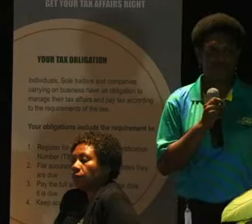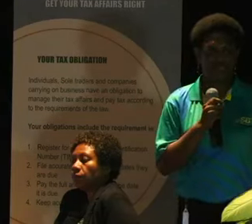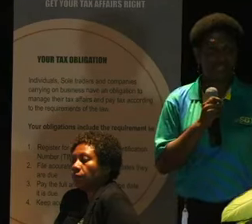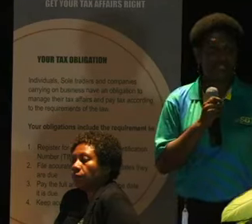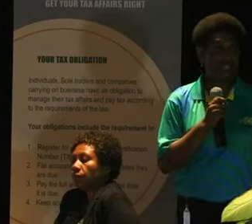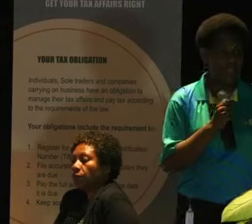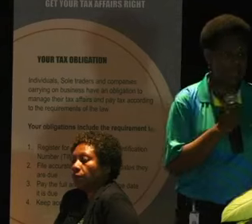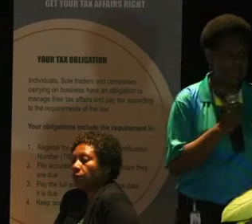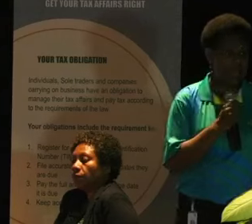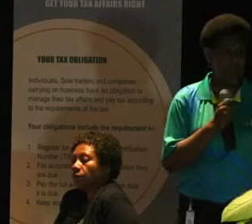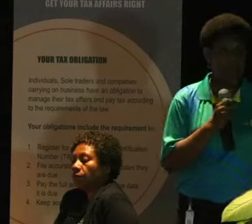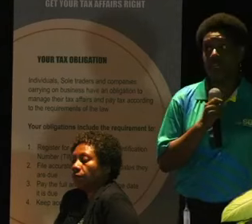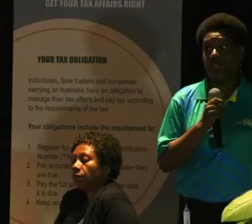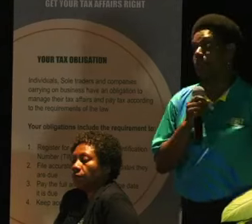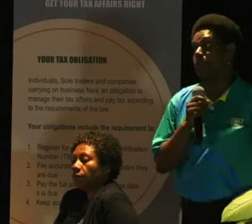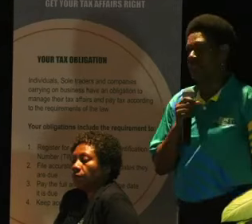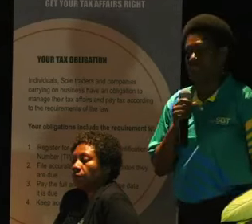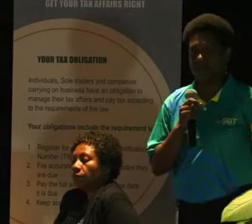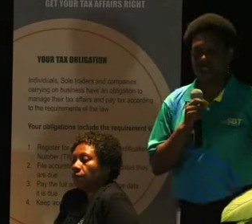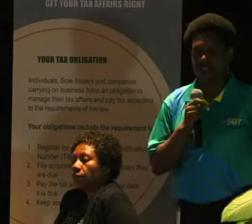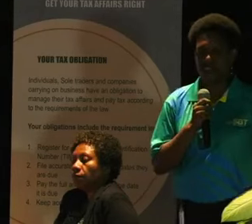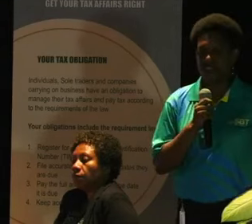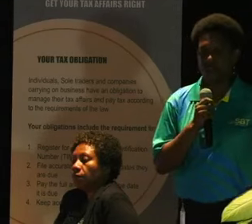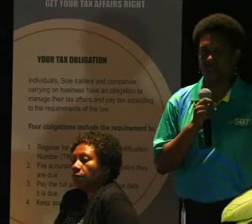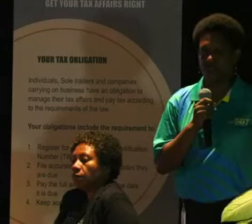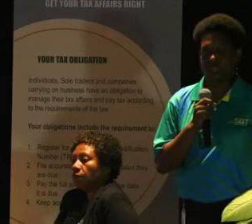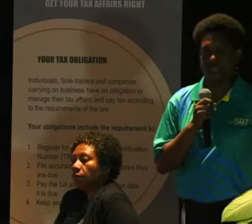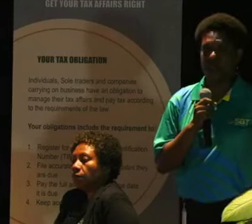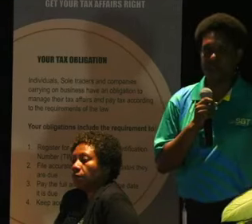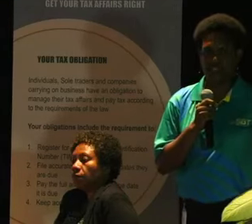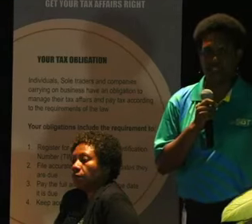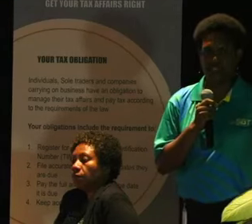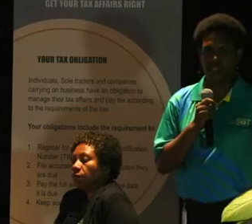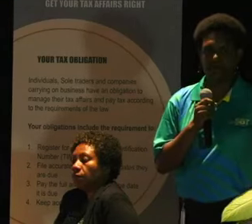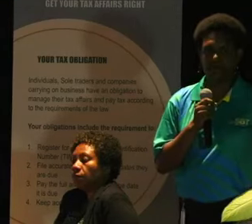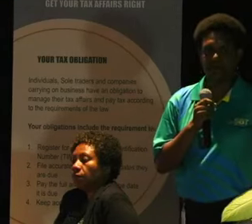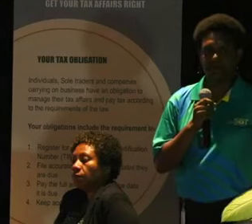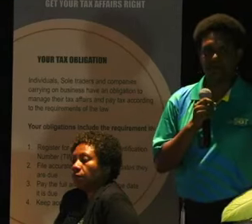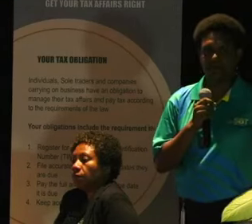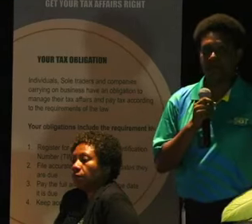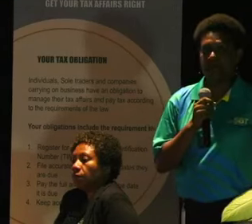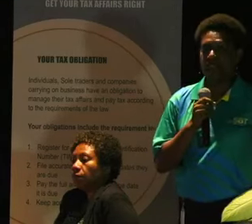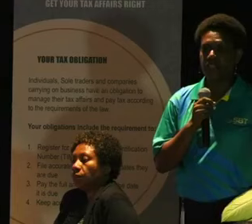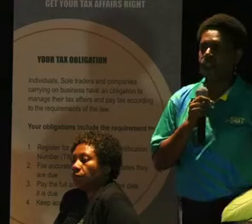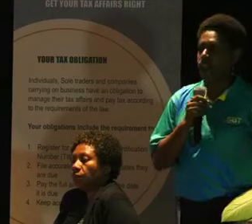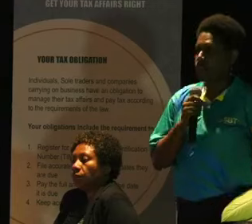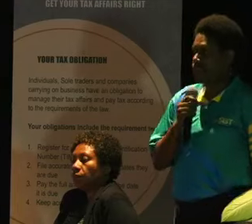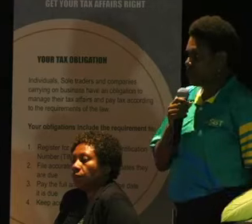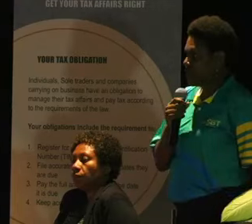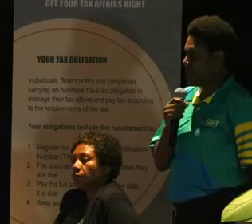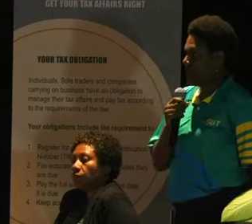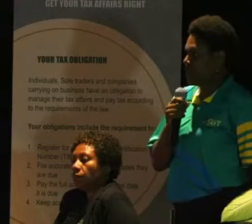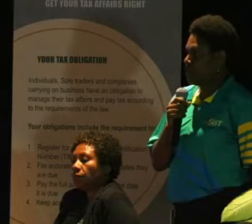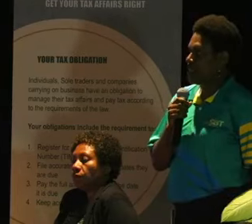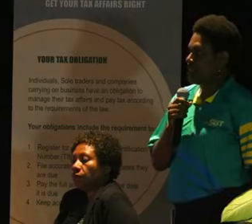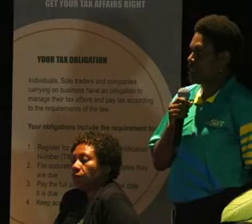no. This like I'm back, I'm happy. Me hurry up, go register in business, no. And me plan discourage him. go to